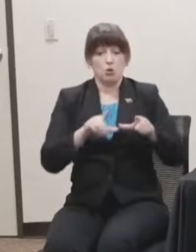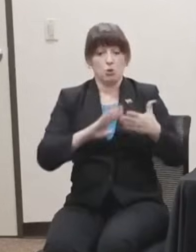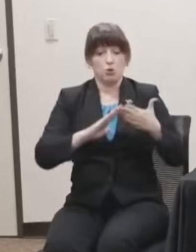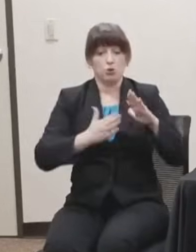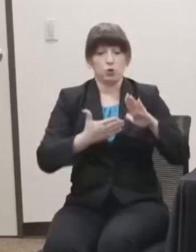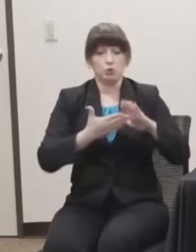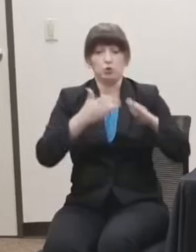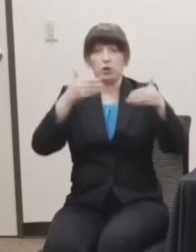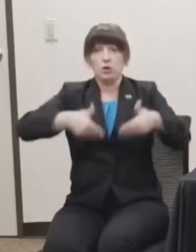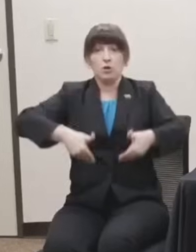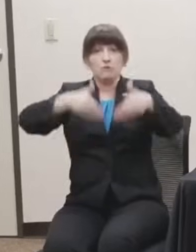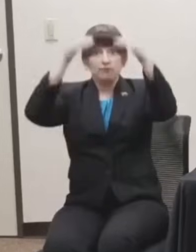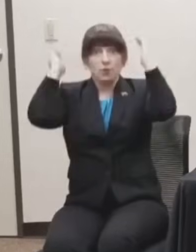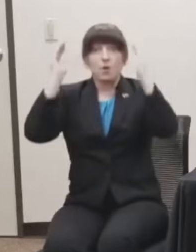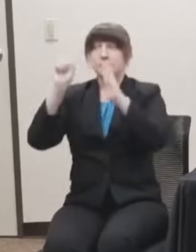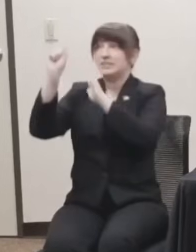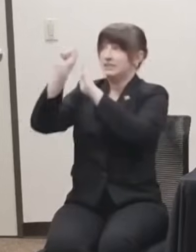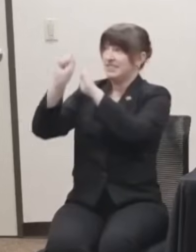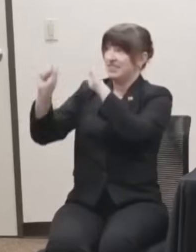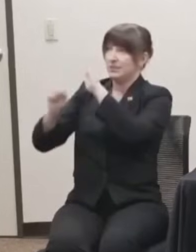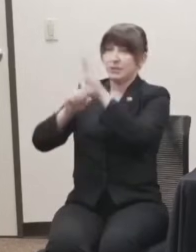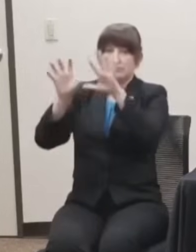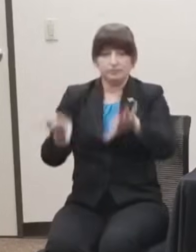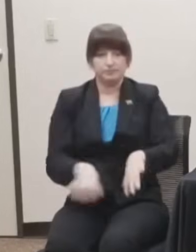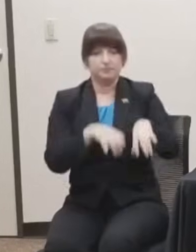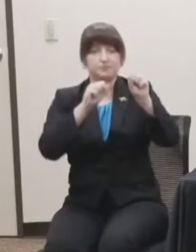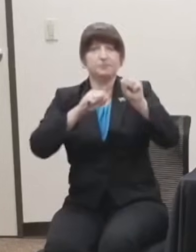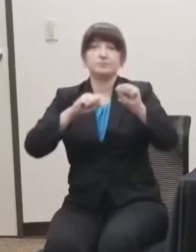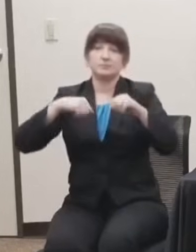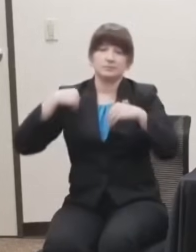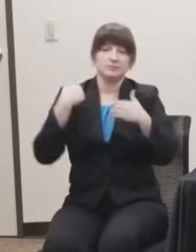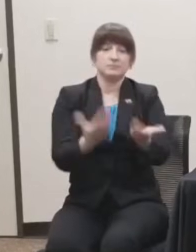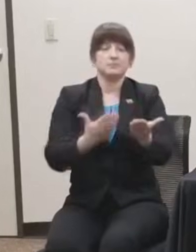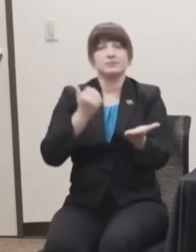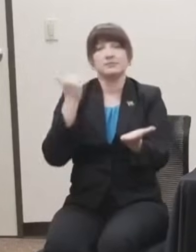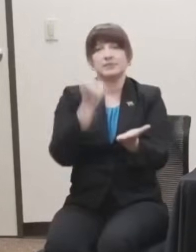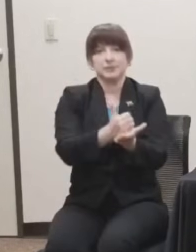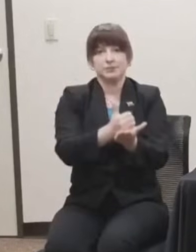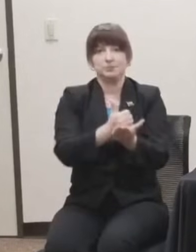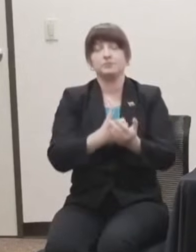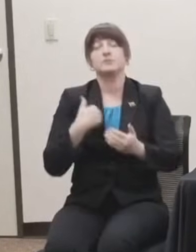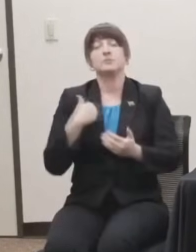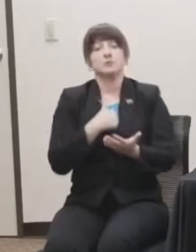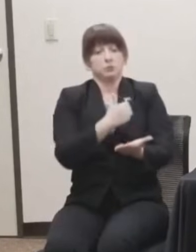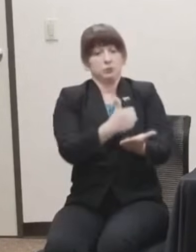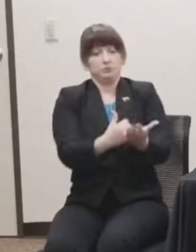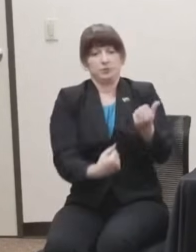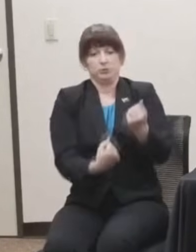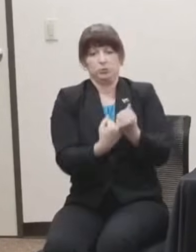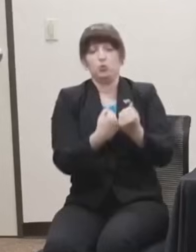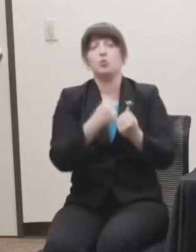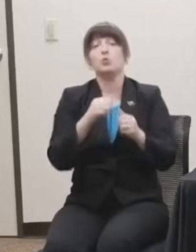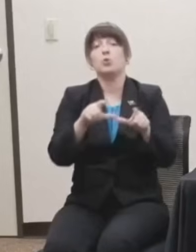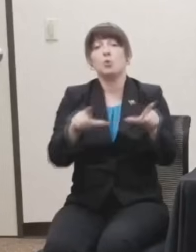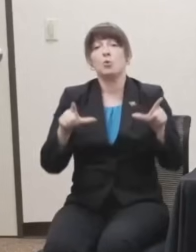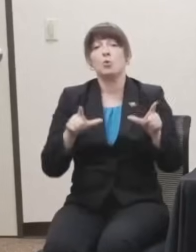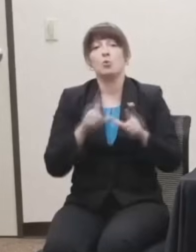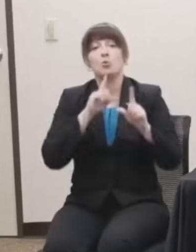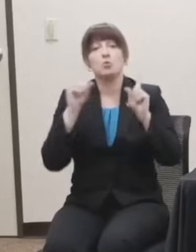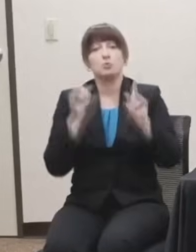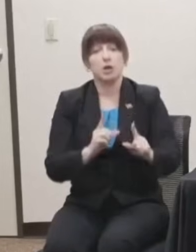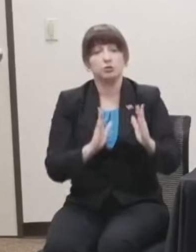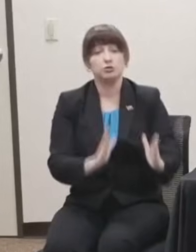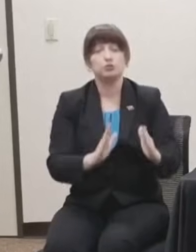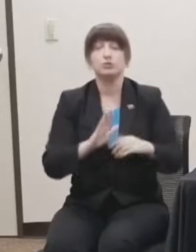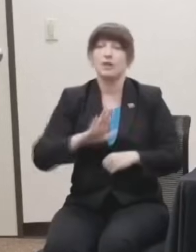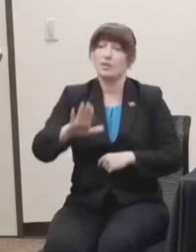send in additional resources. So our hats are still off to all of those local responders that live and work in that community, and that their homes and families were also impacted,